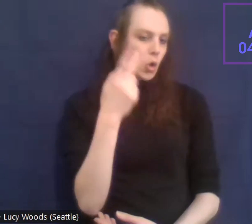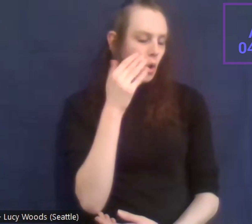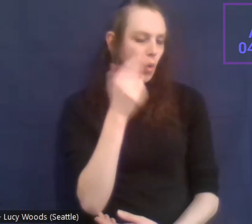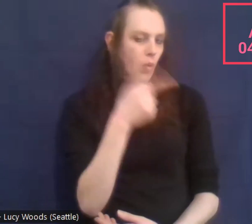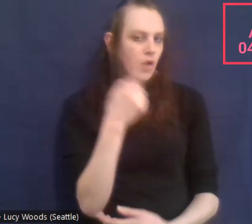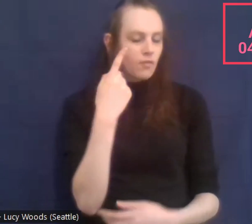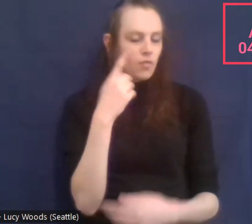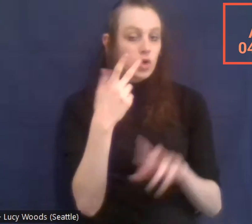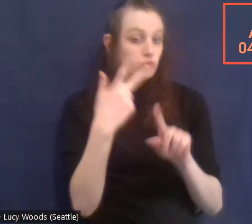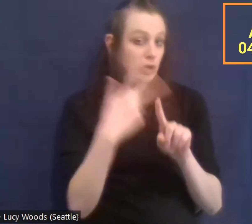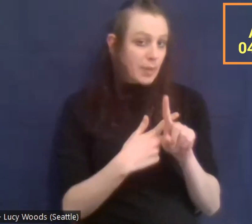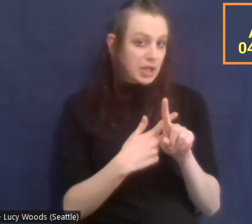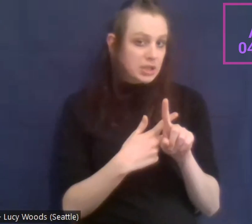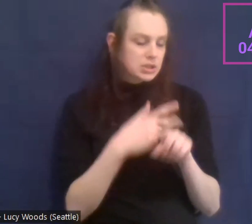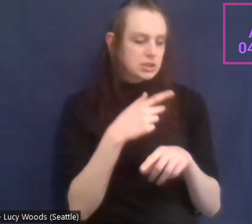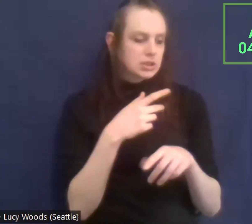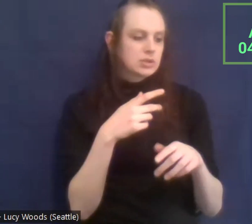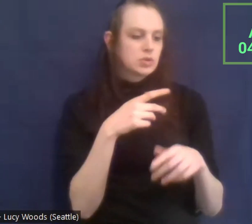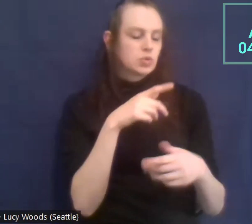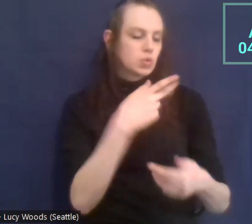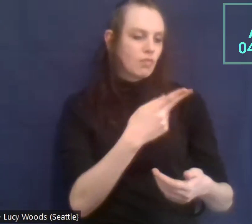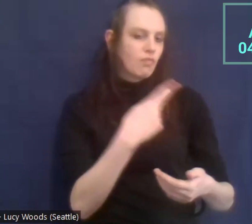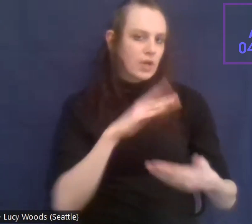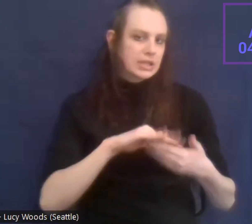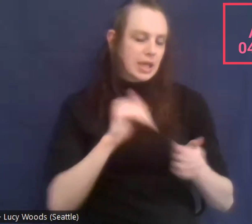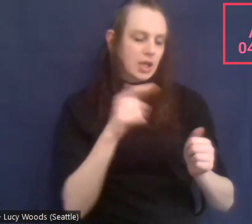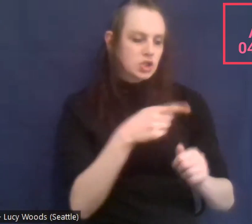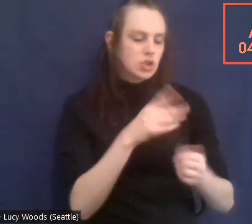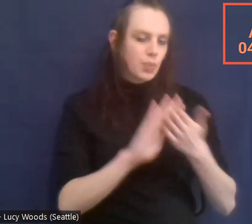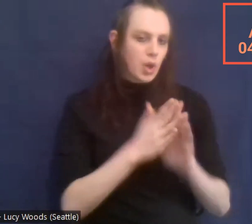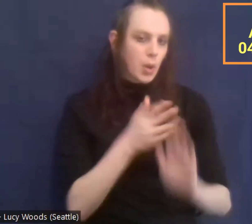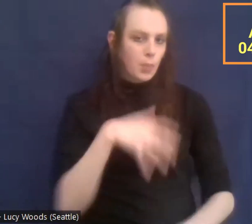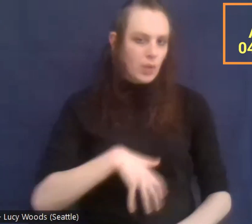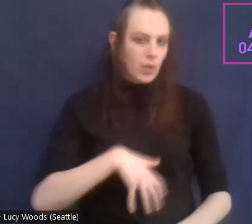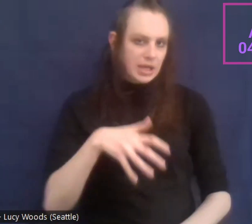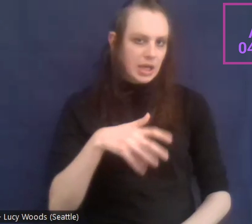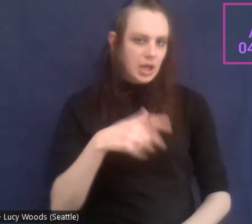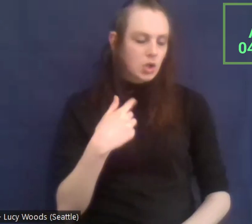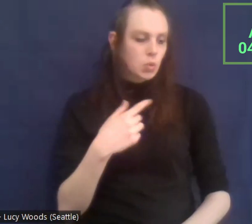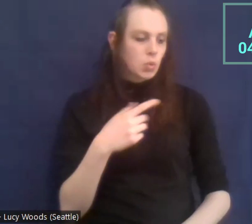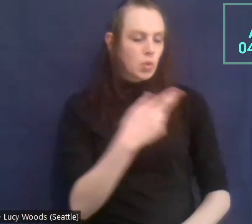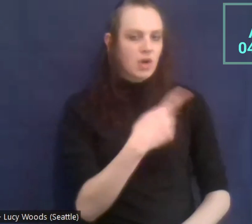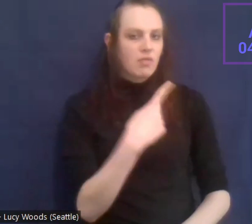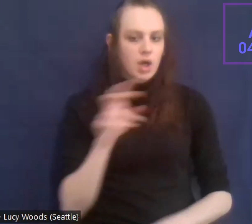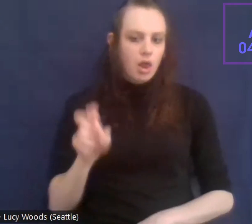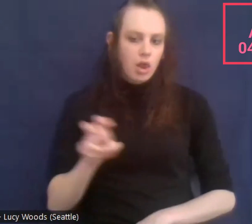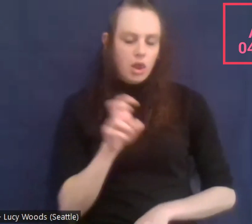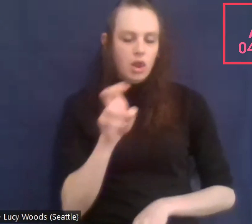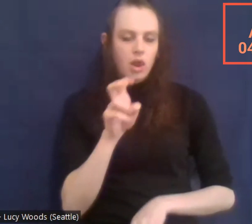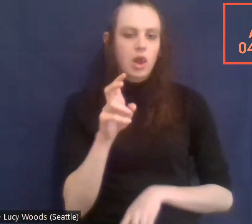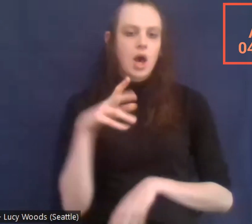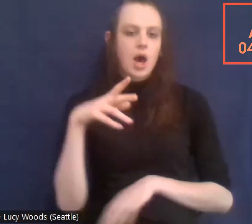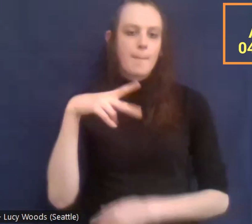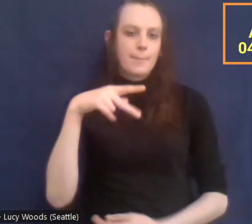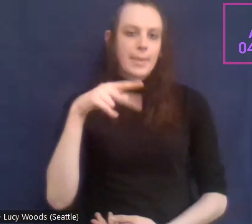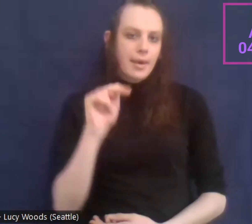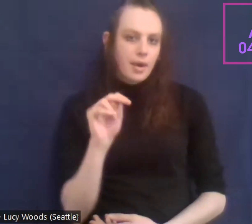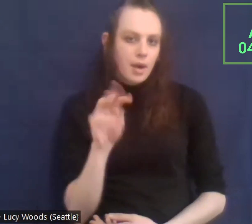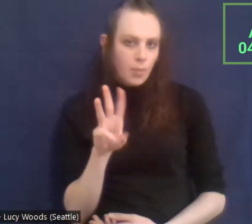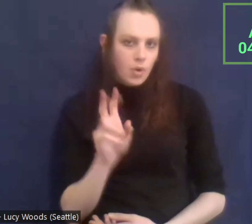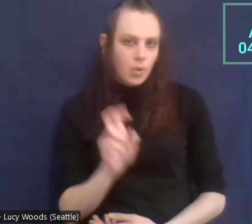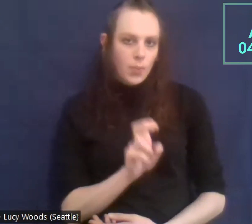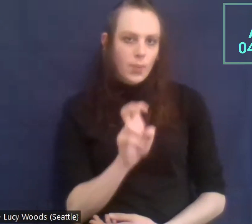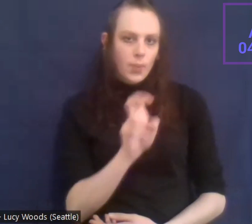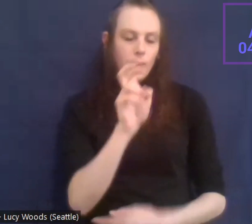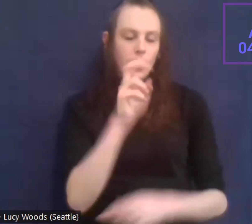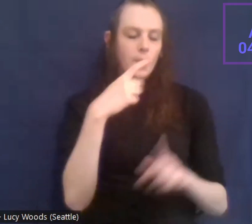and we went all over the Pacific Northwest up to Alaska and back, and just crazy stuff for work, and drinking